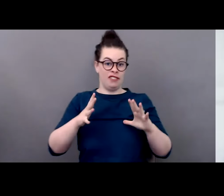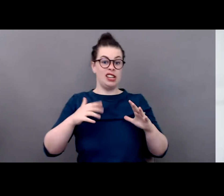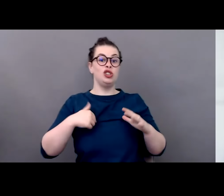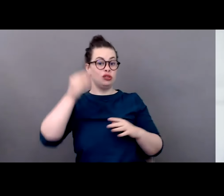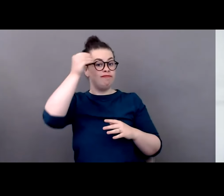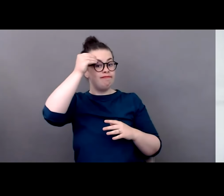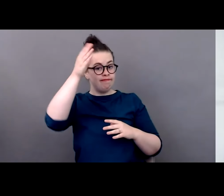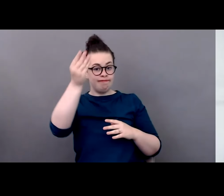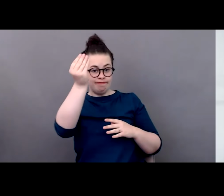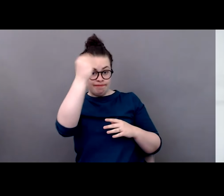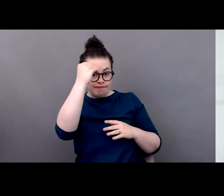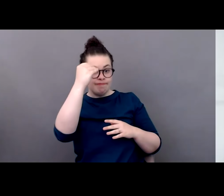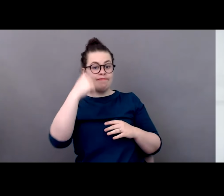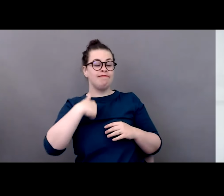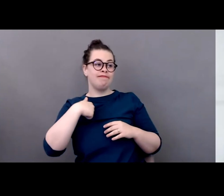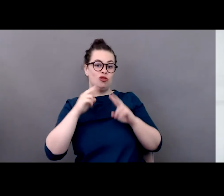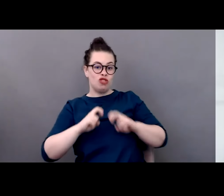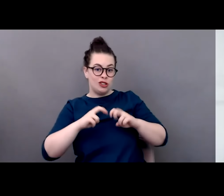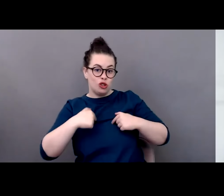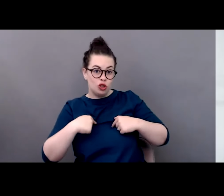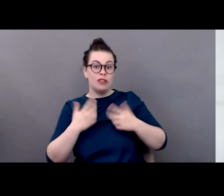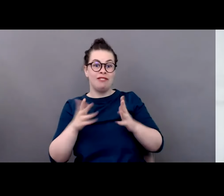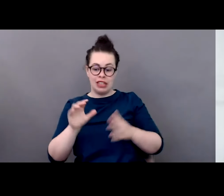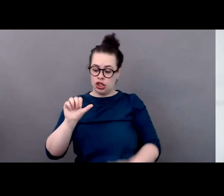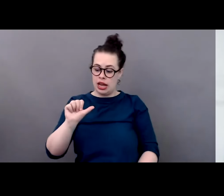brief to the CRPD committee.